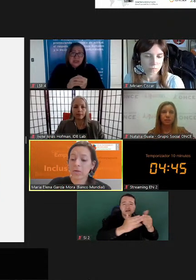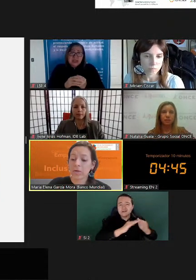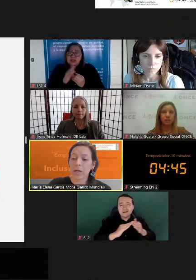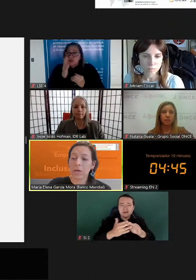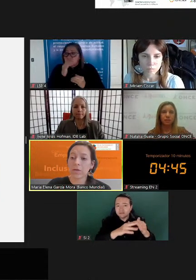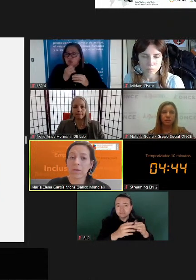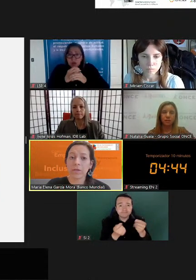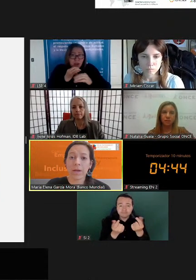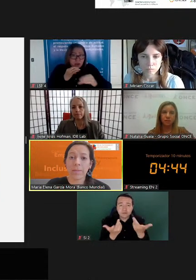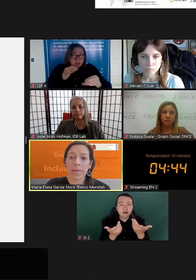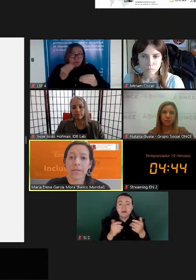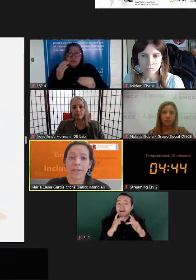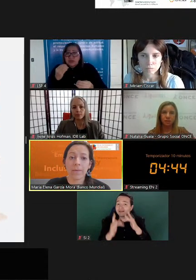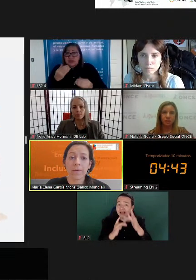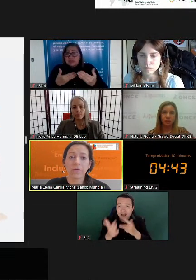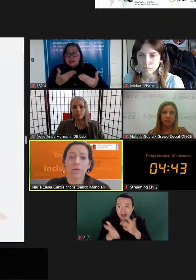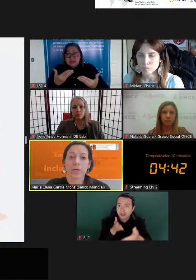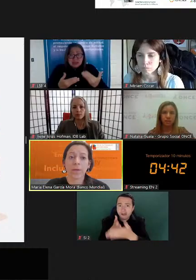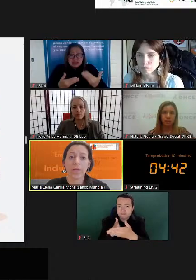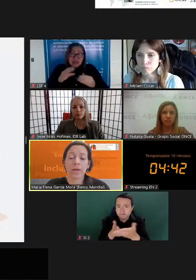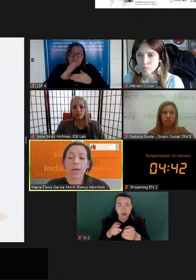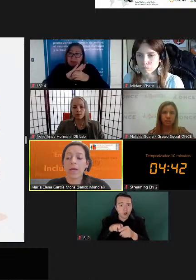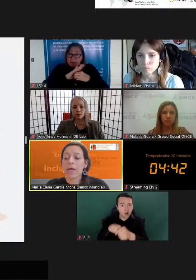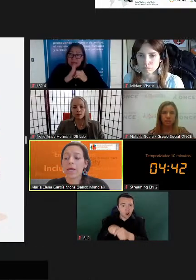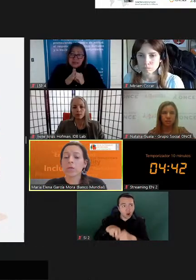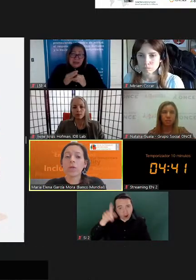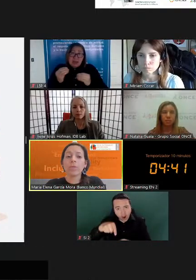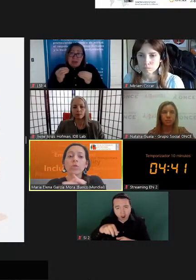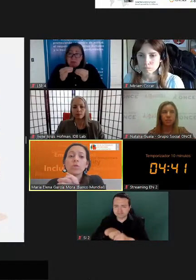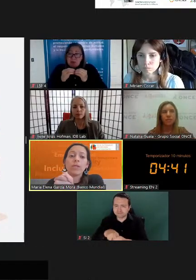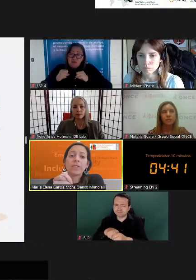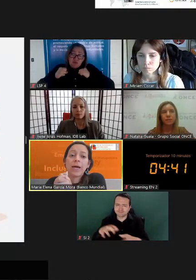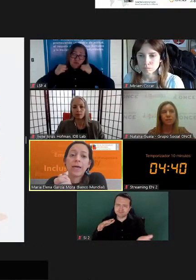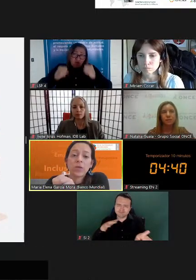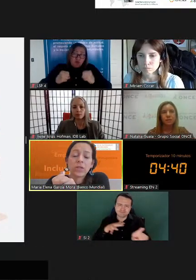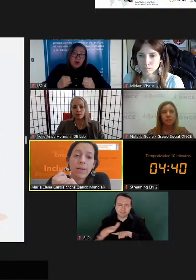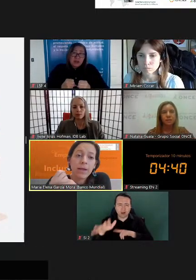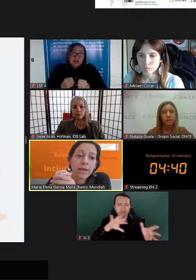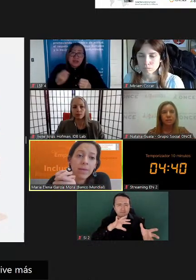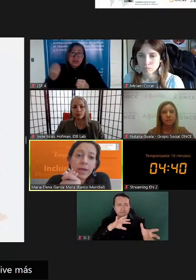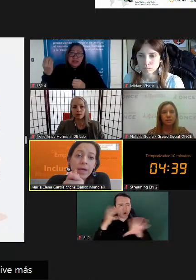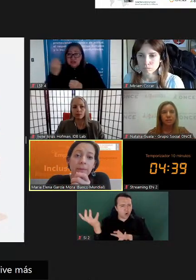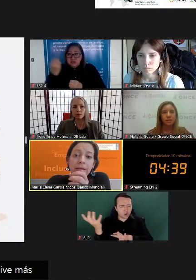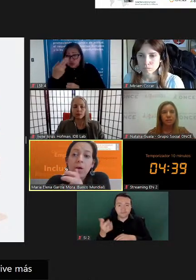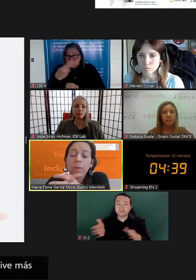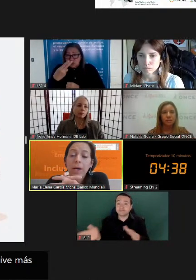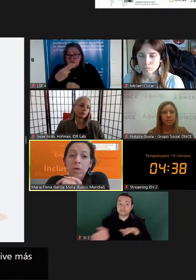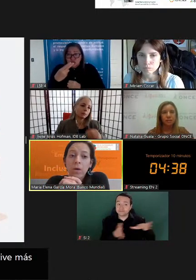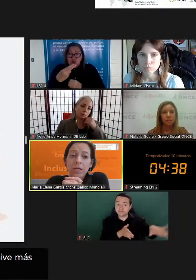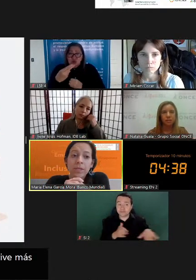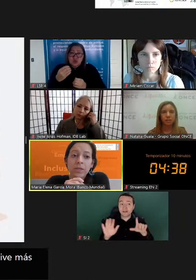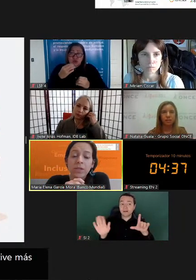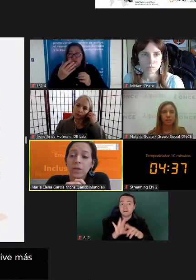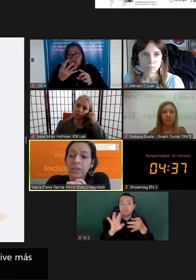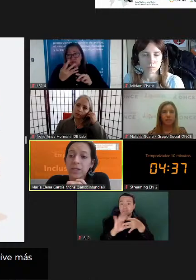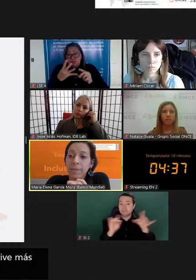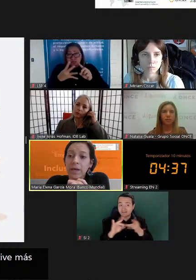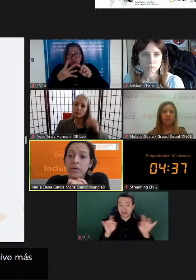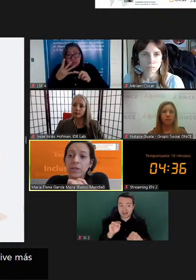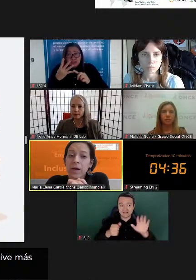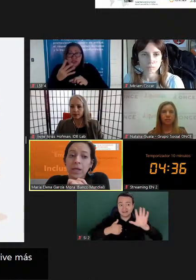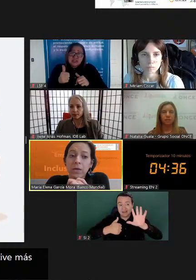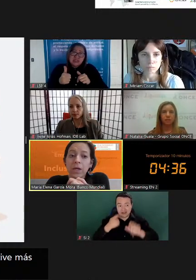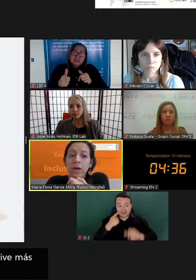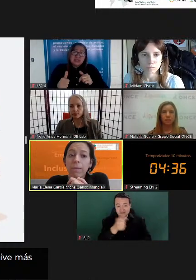neighborhoods have less access to internet and then the effects of the pandemic have been tougher and then we talk